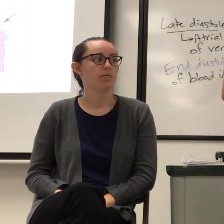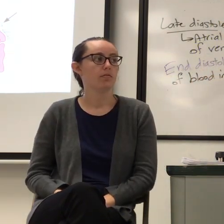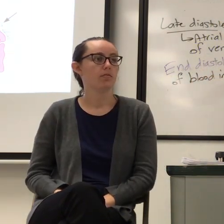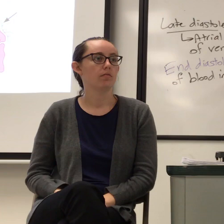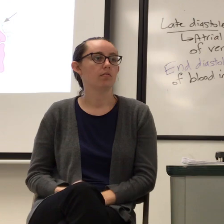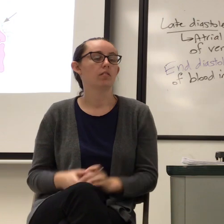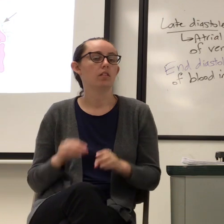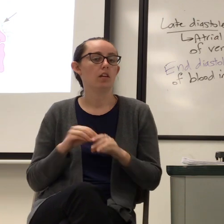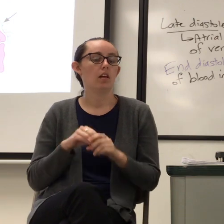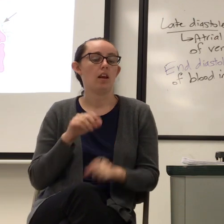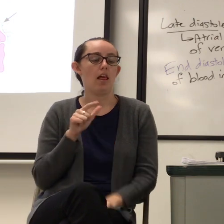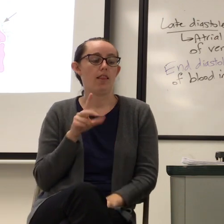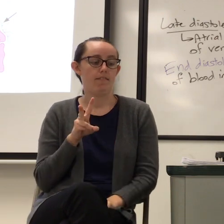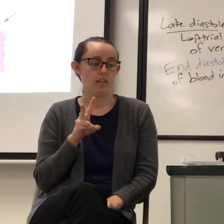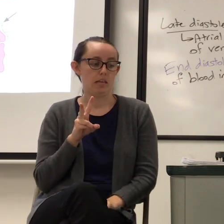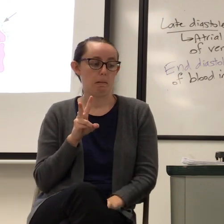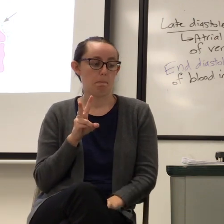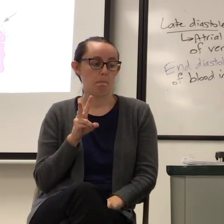in the LV